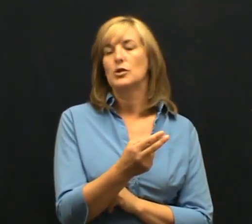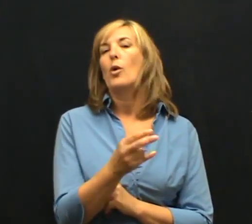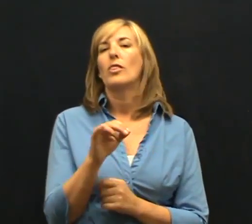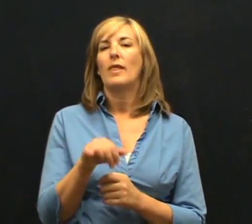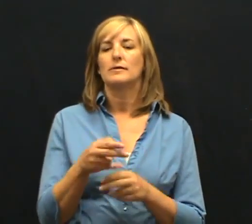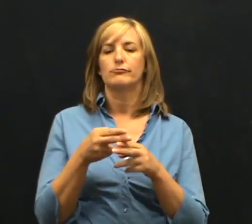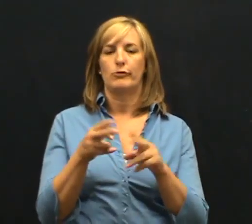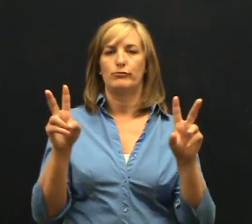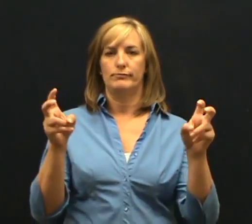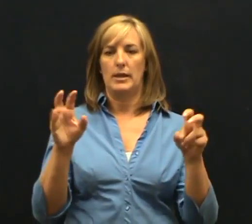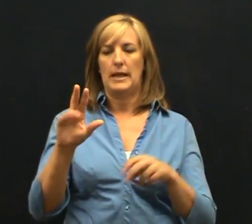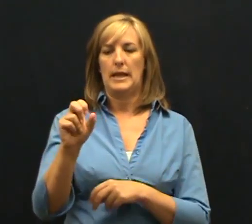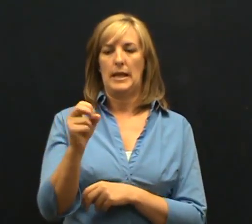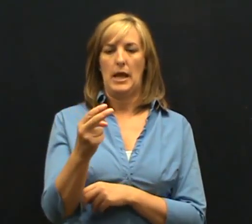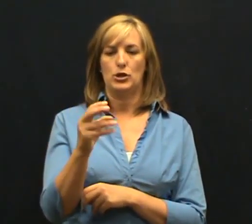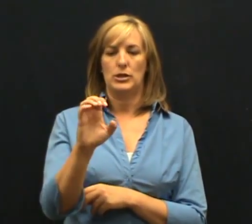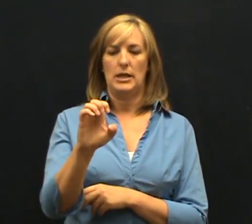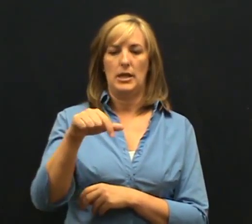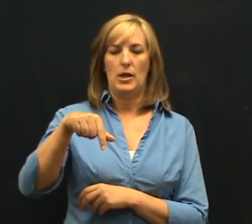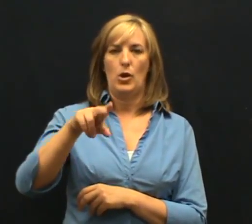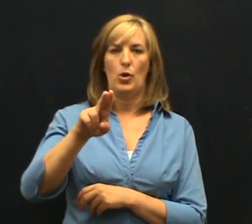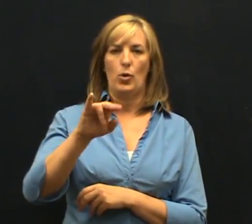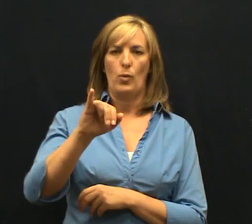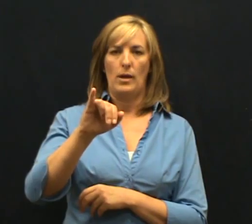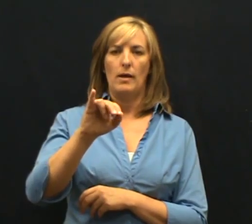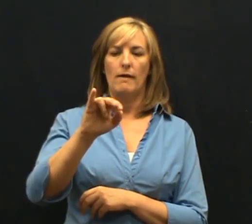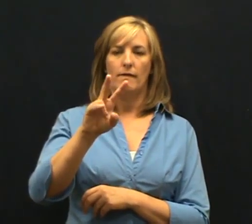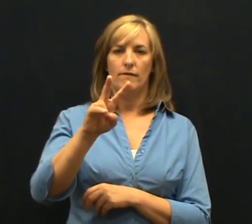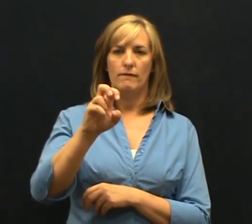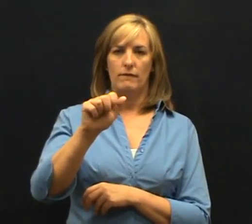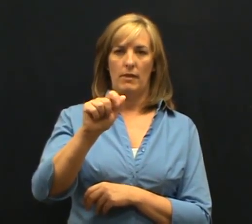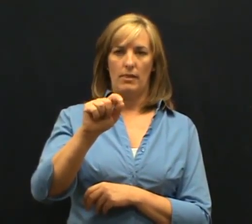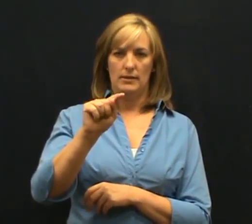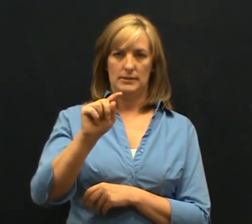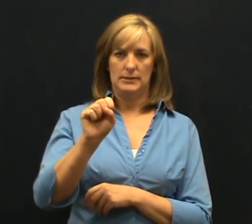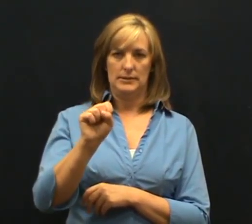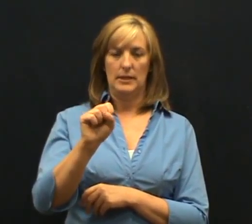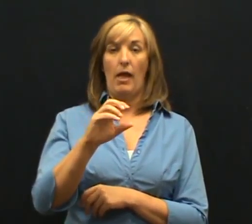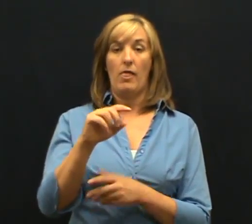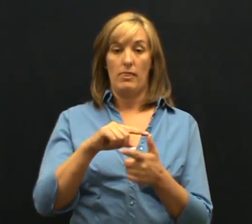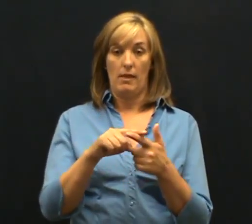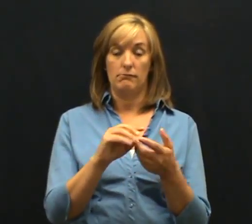sheet, we will show cash and cash equivalents, and then the number for the combined amount.